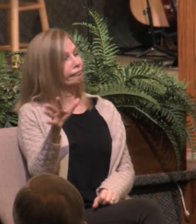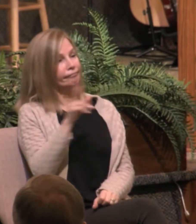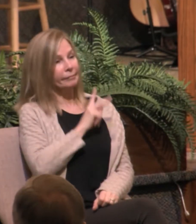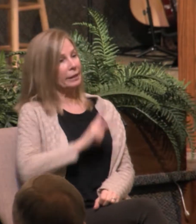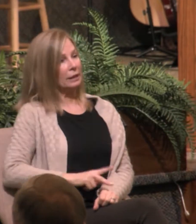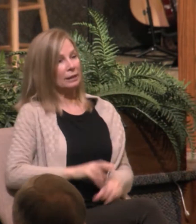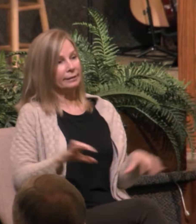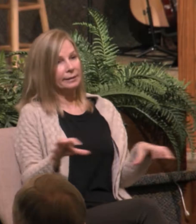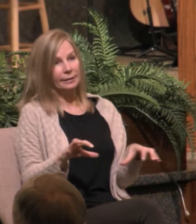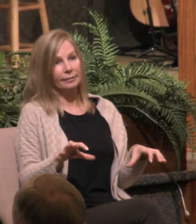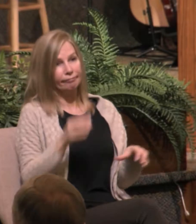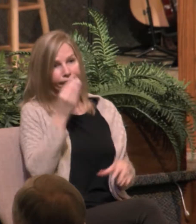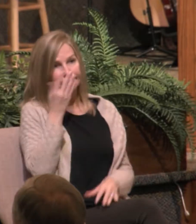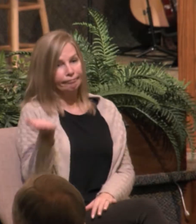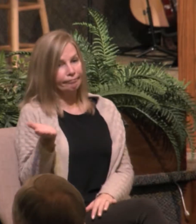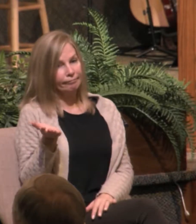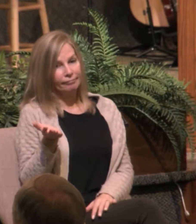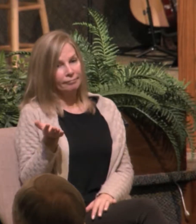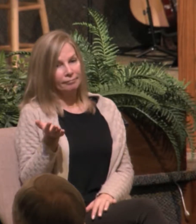him.